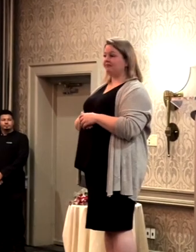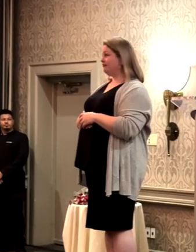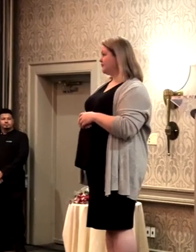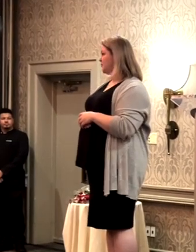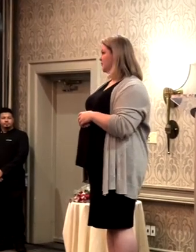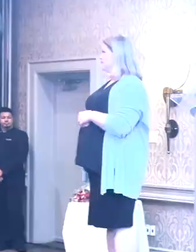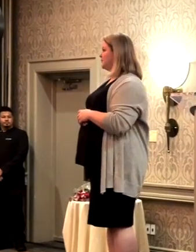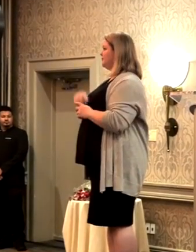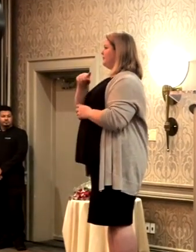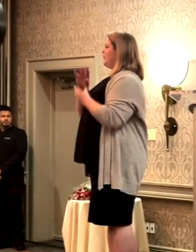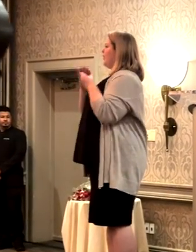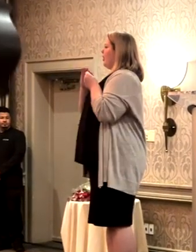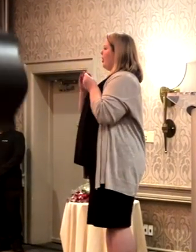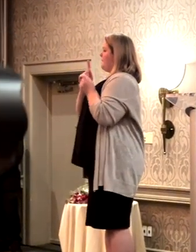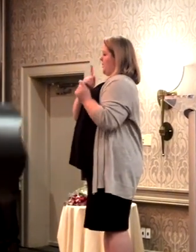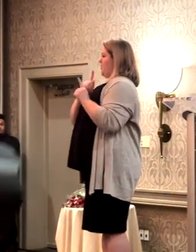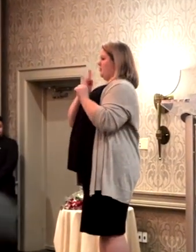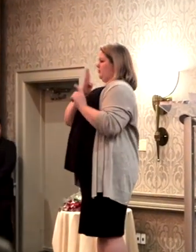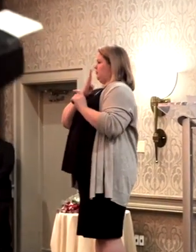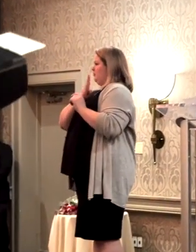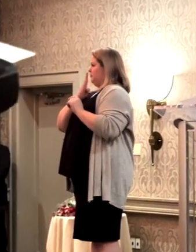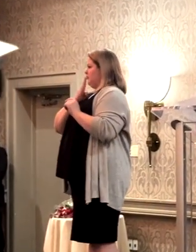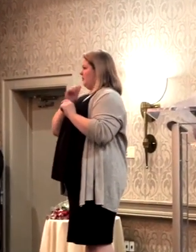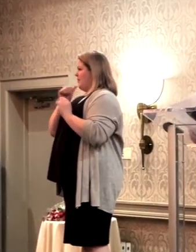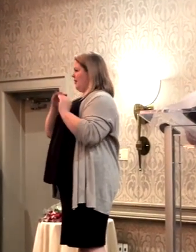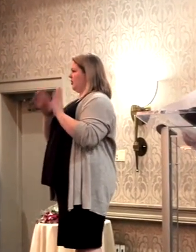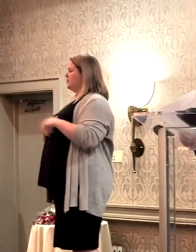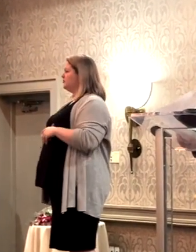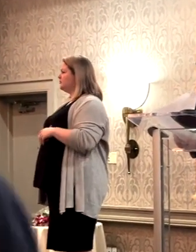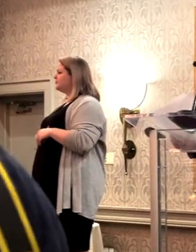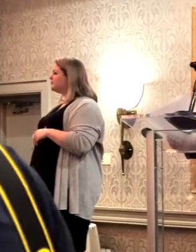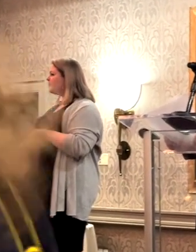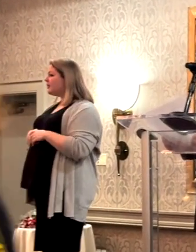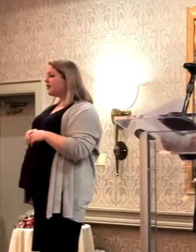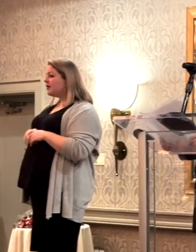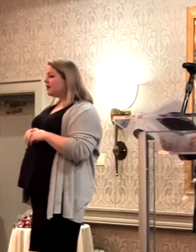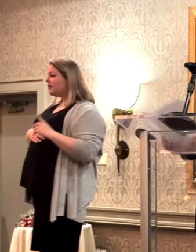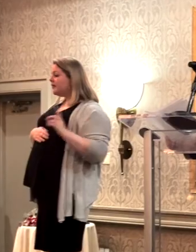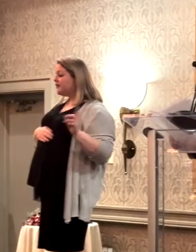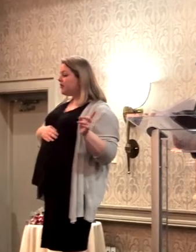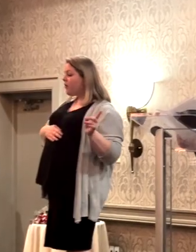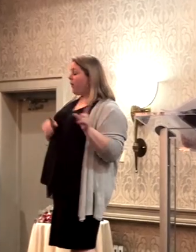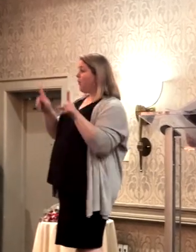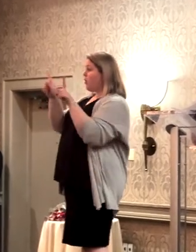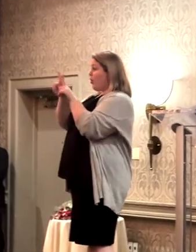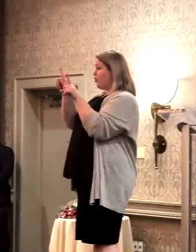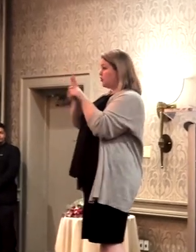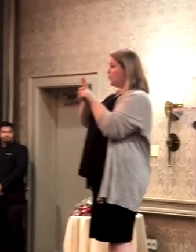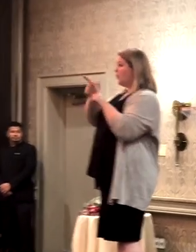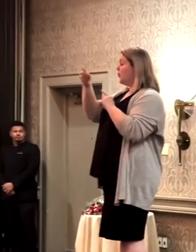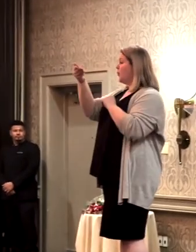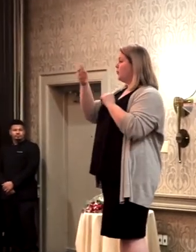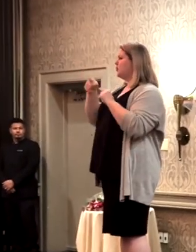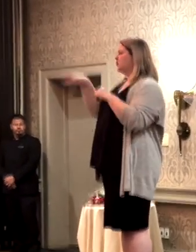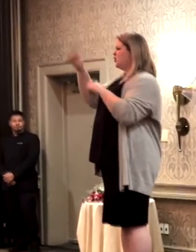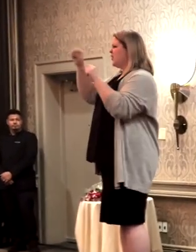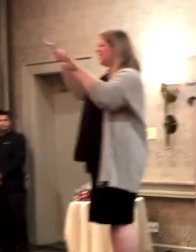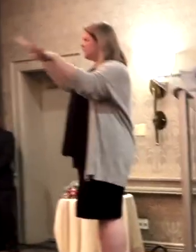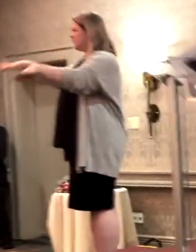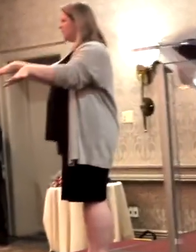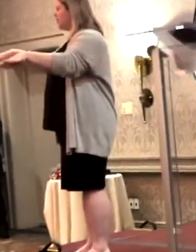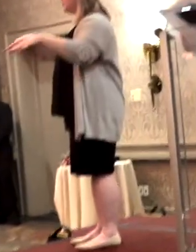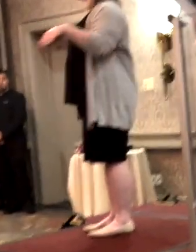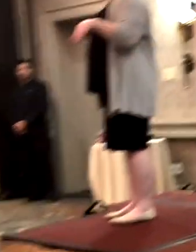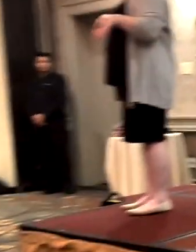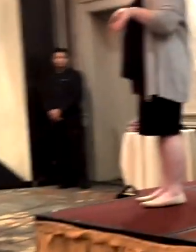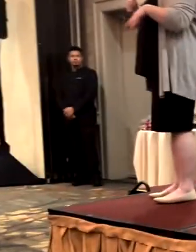I'm going to invite may be seated, and I'd